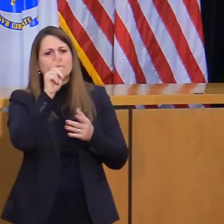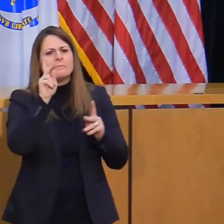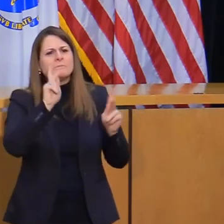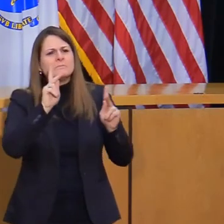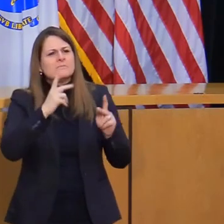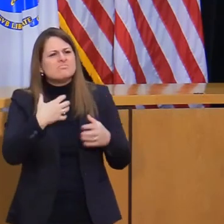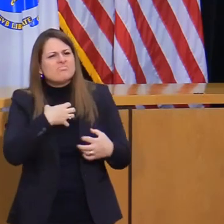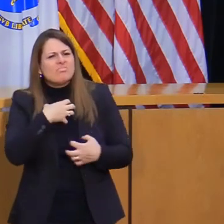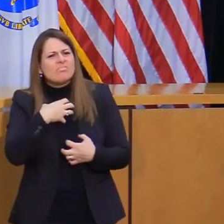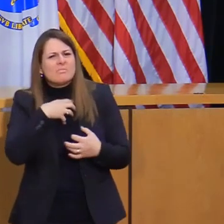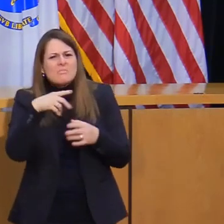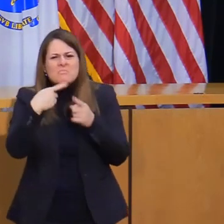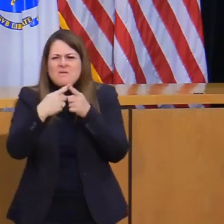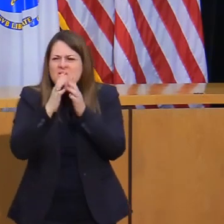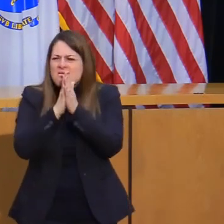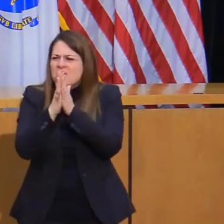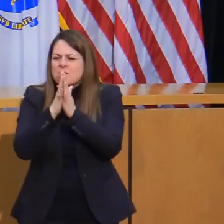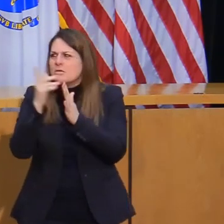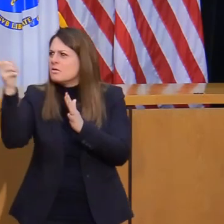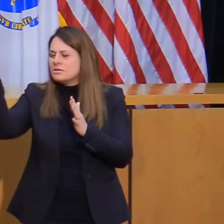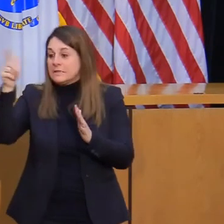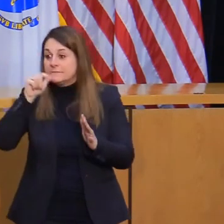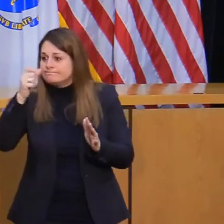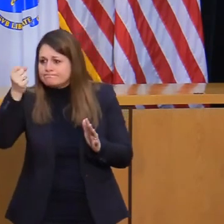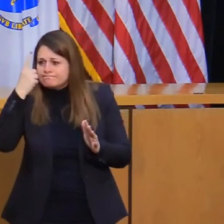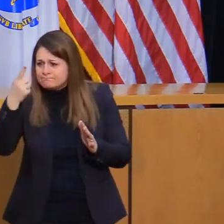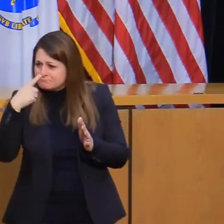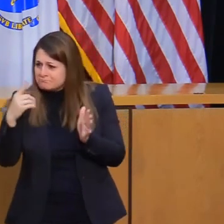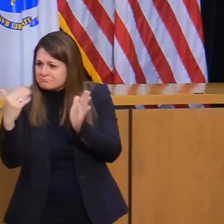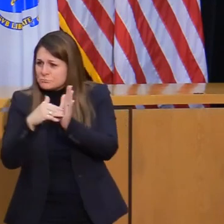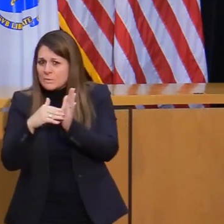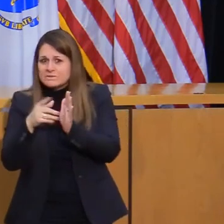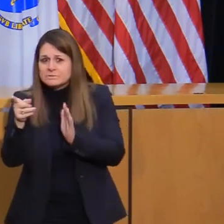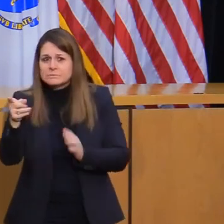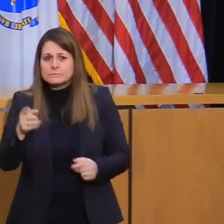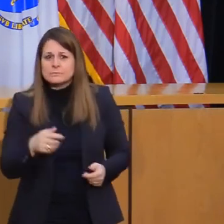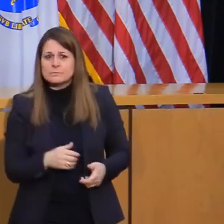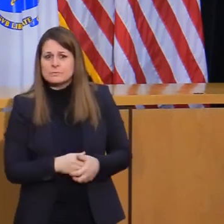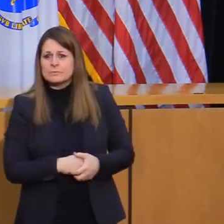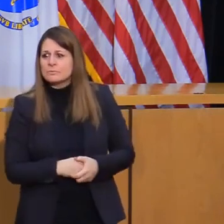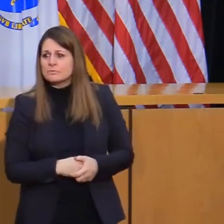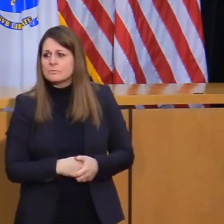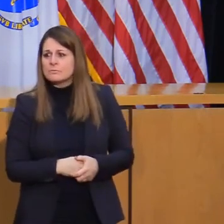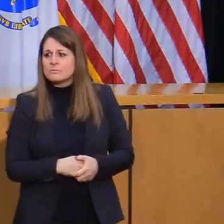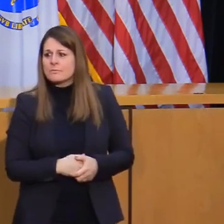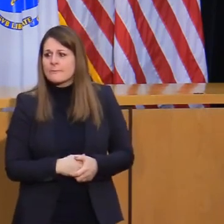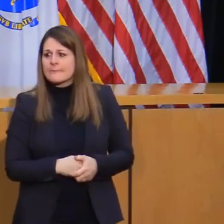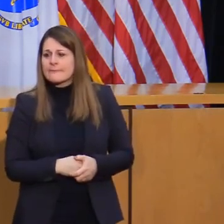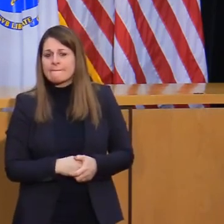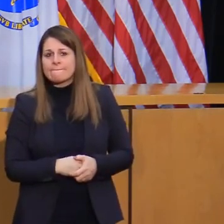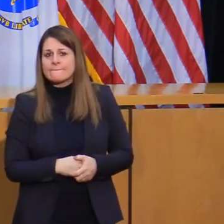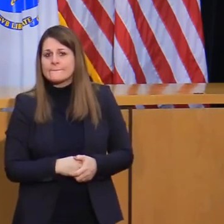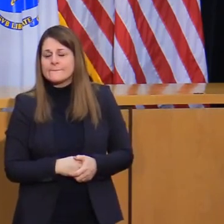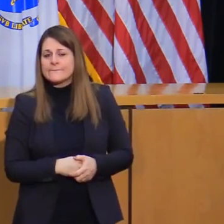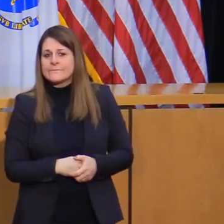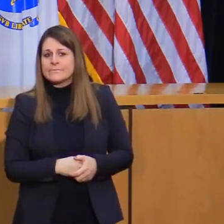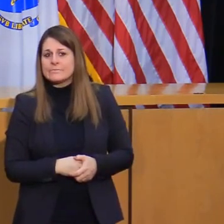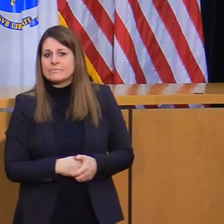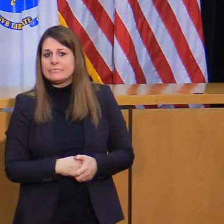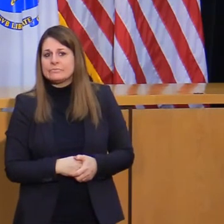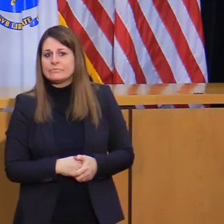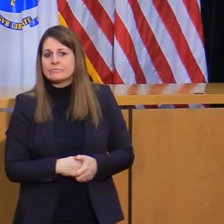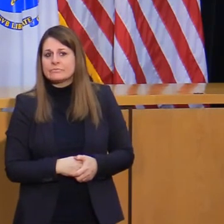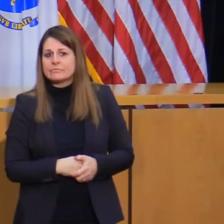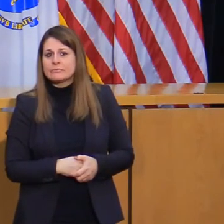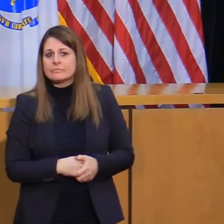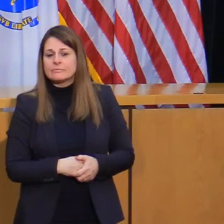Say again? Frustration with the orange line now is going to be extended until the 11th, because people are having trouble spacing out on the buses. Are you